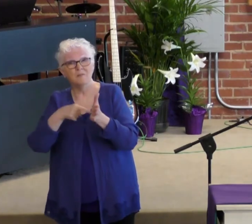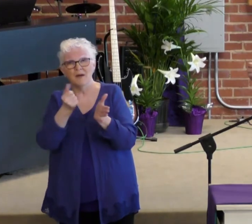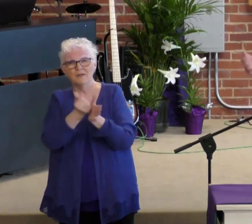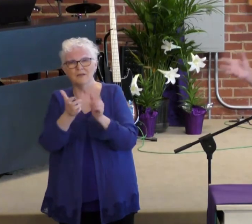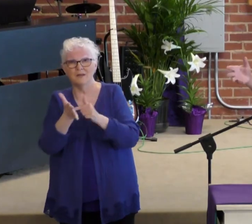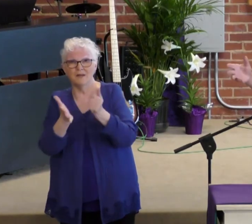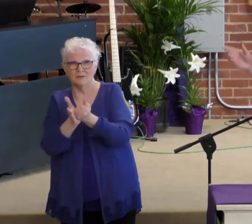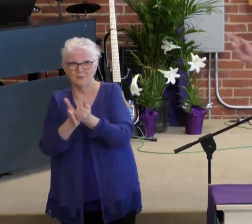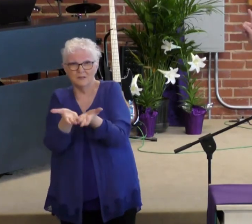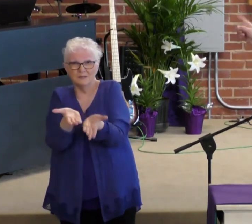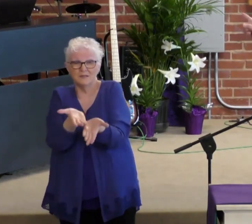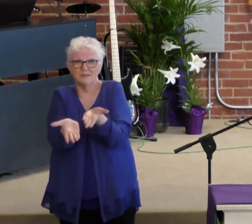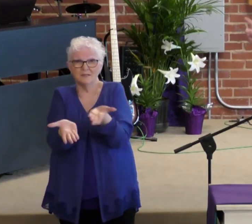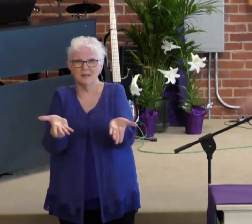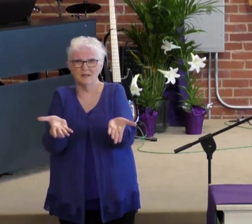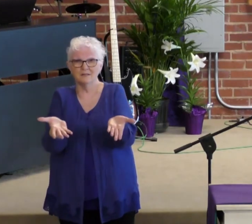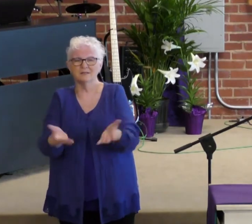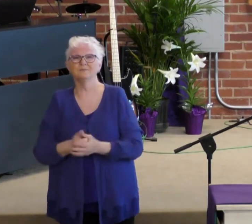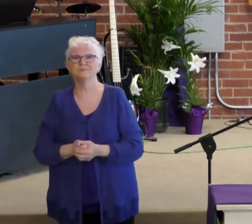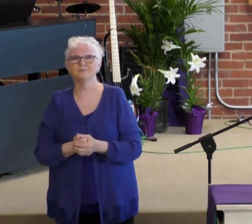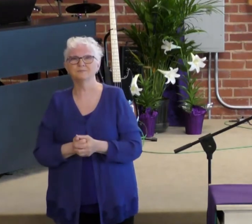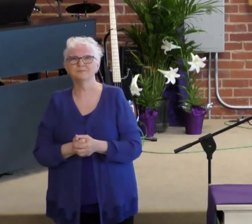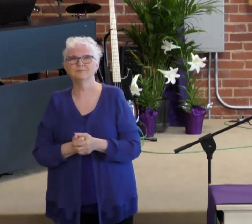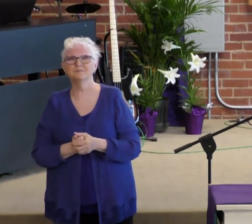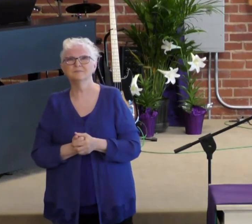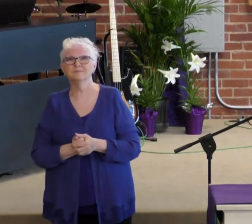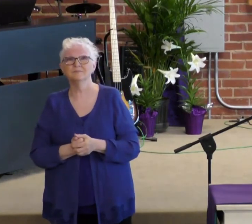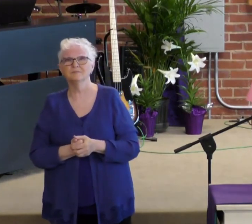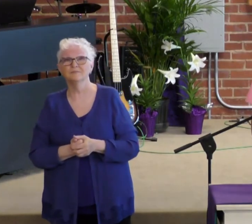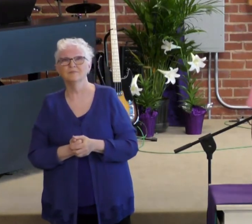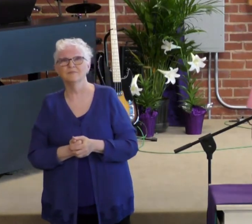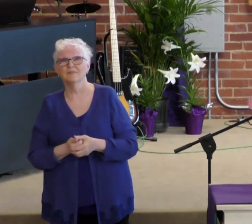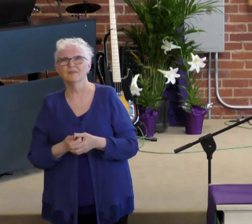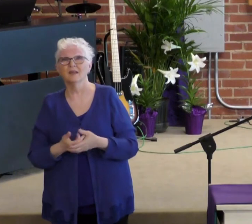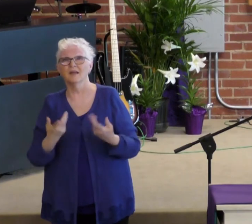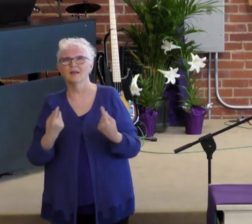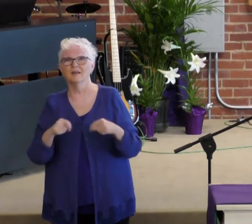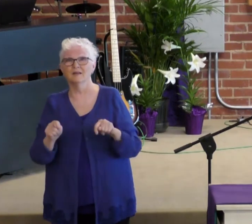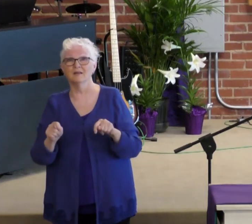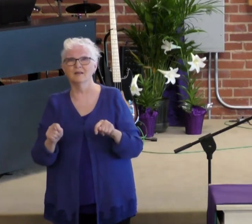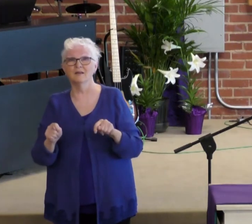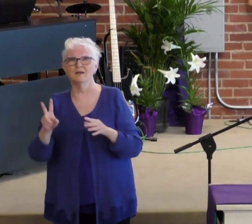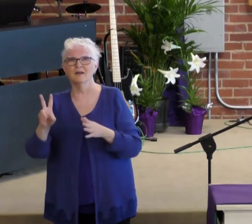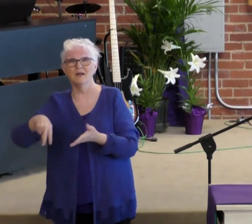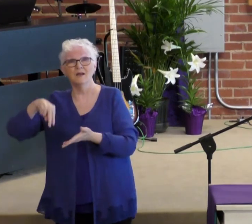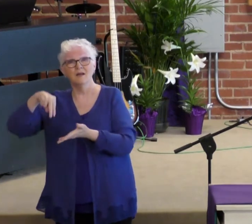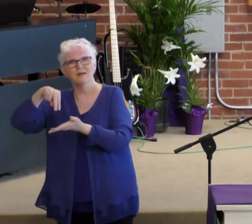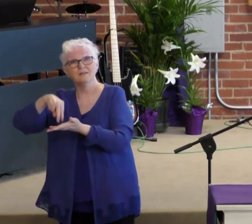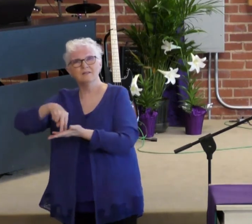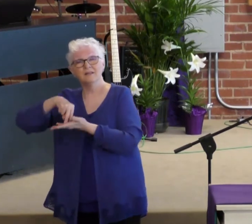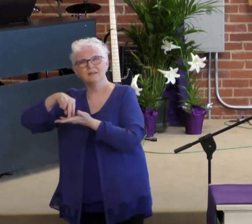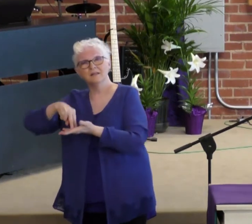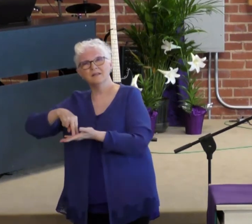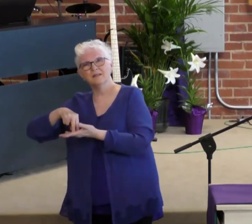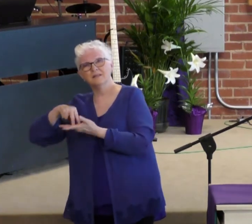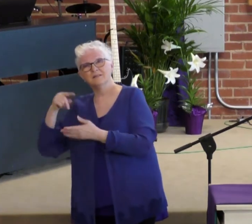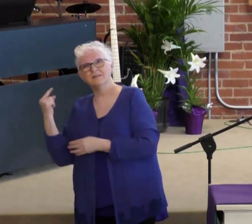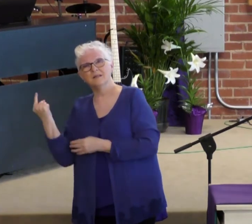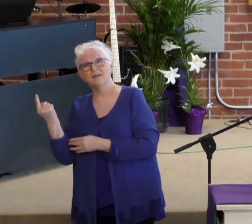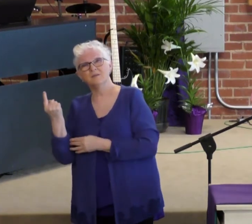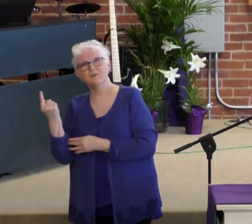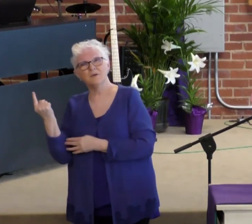so in case you don't know, I bet you've heard it, so I'm going to try it. Standing somewhere in